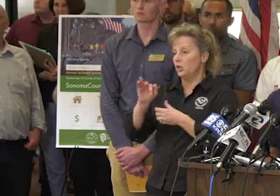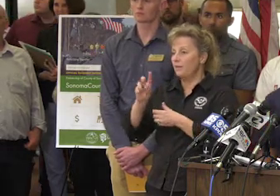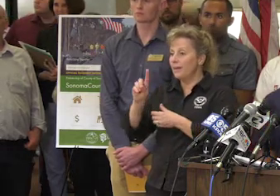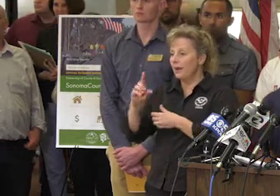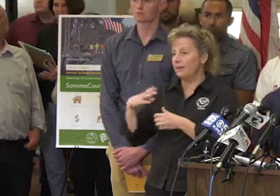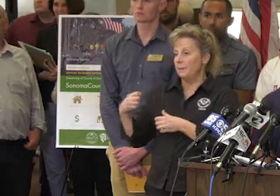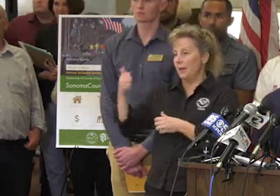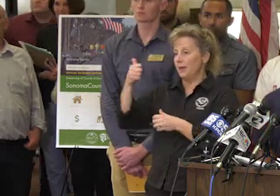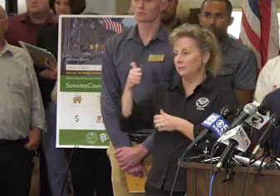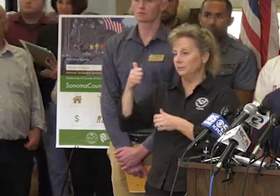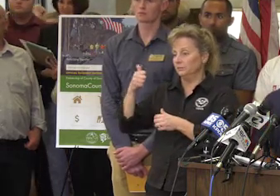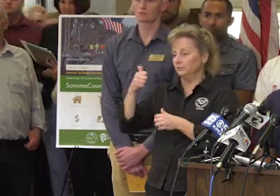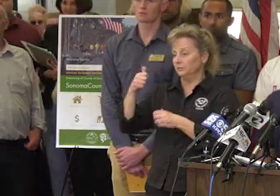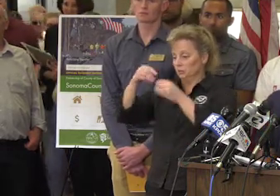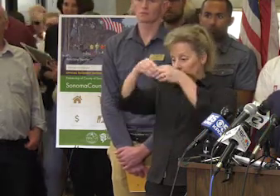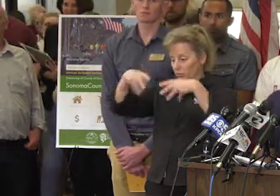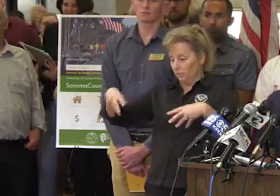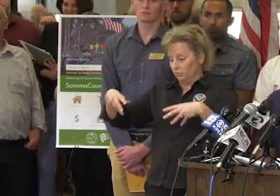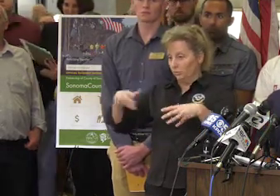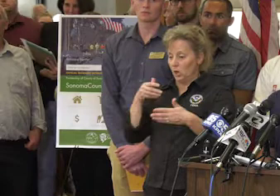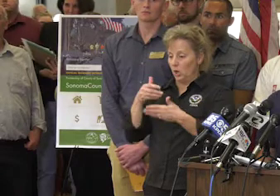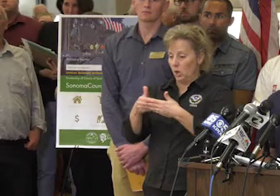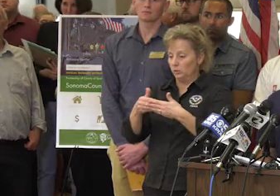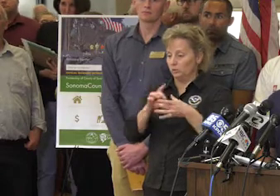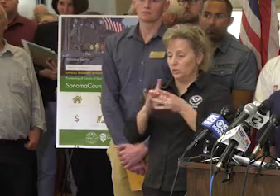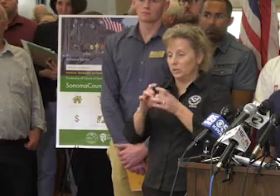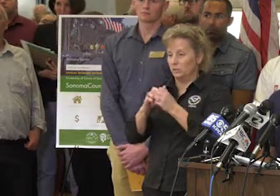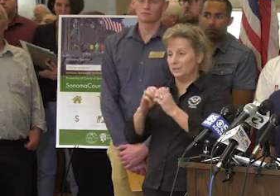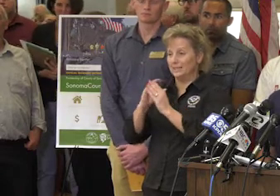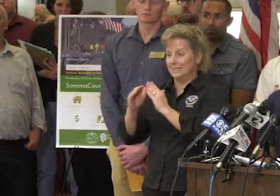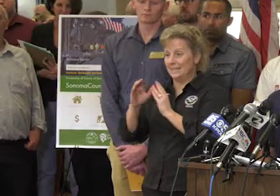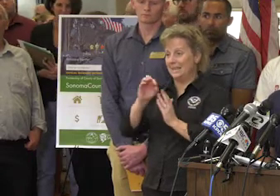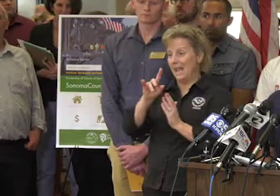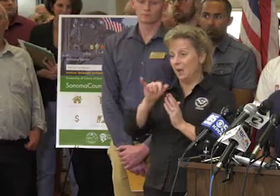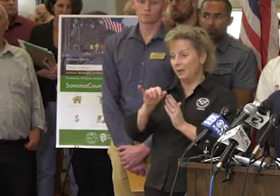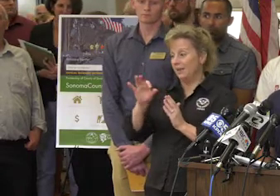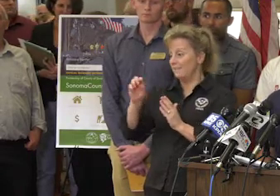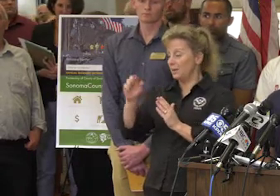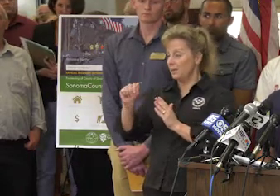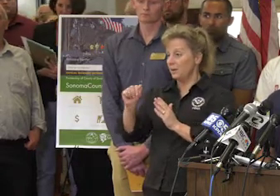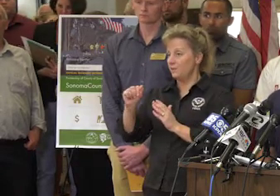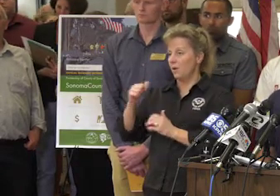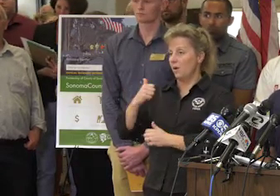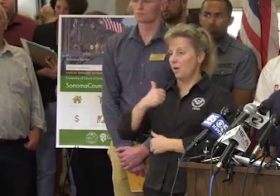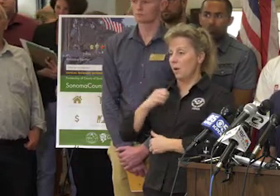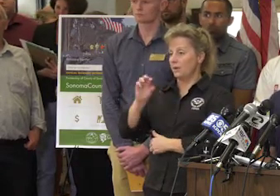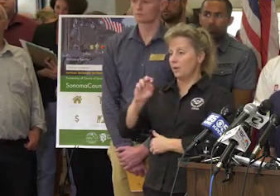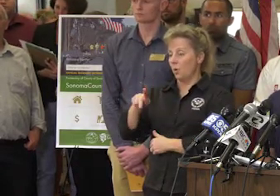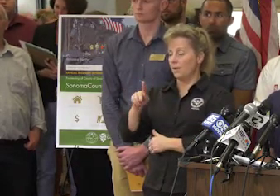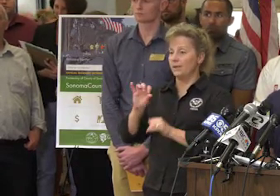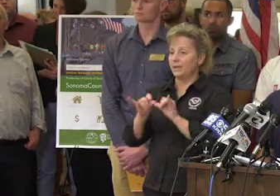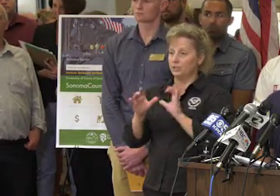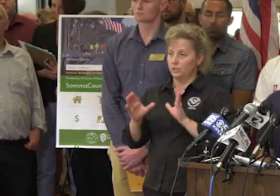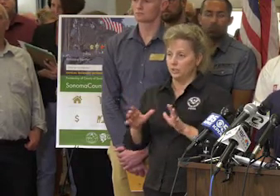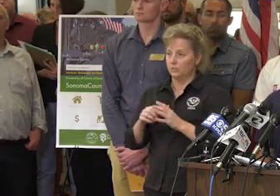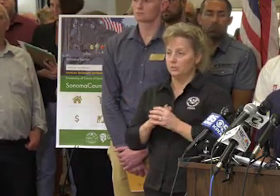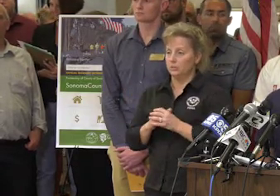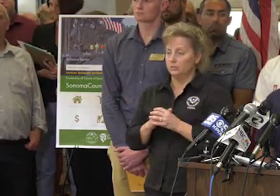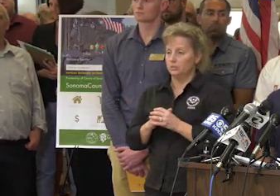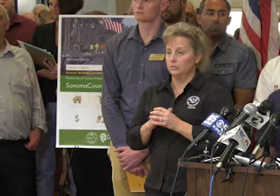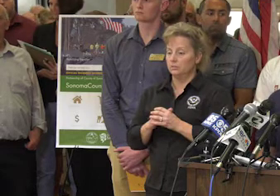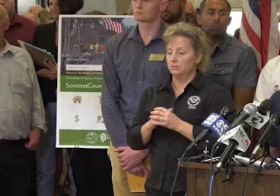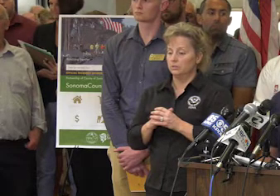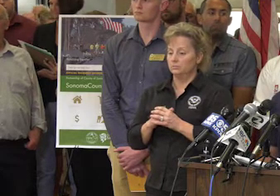we're coordinating very closely with the city, the county, FEMA and the Army Corps of Engineers to have a